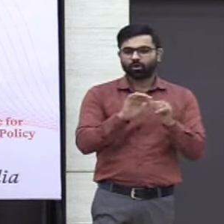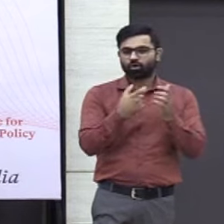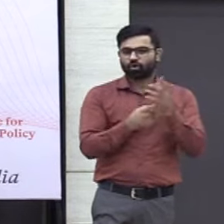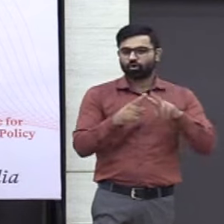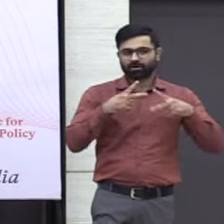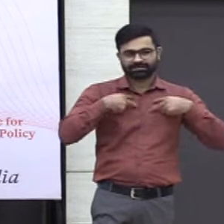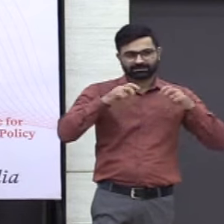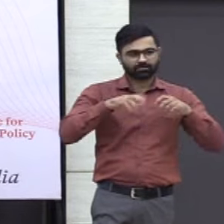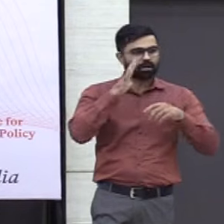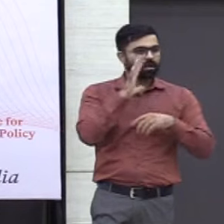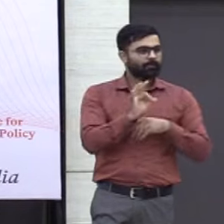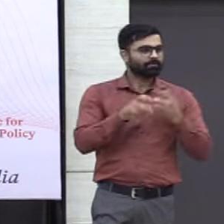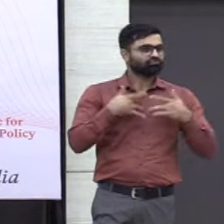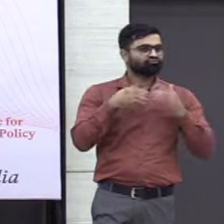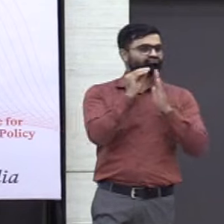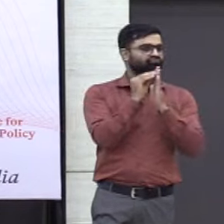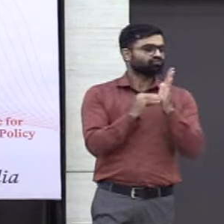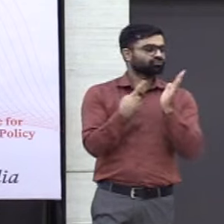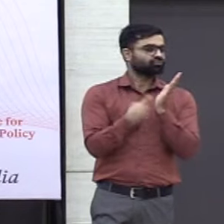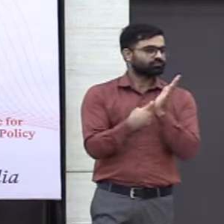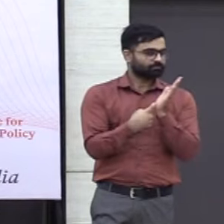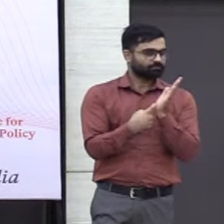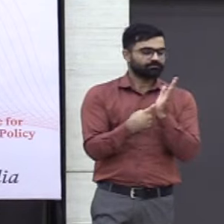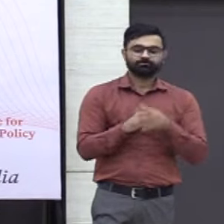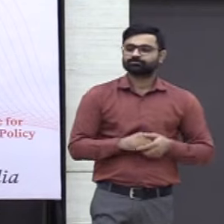that has some very interesting provisions.